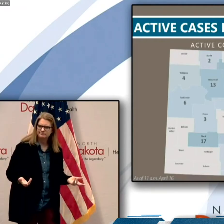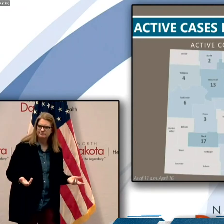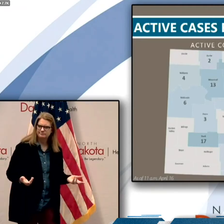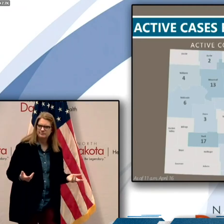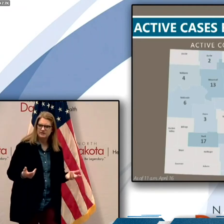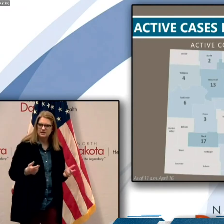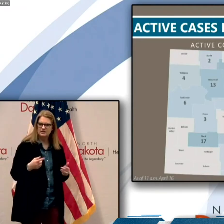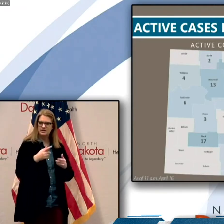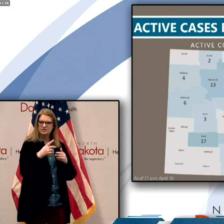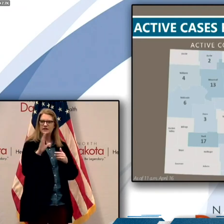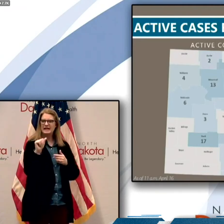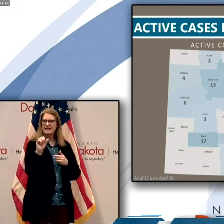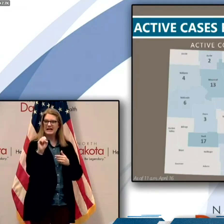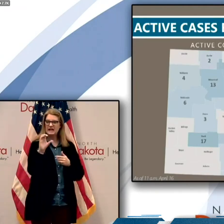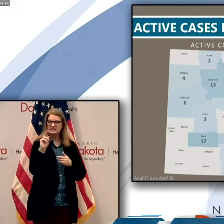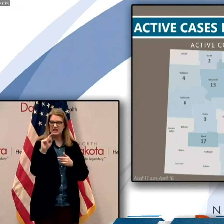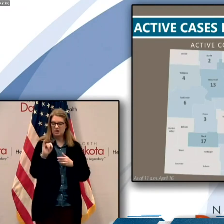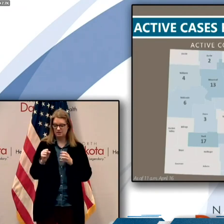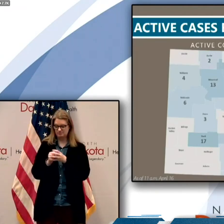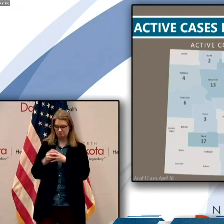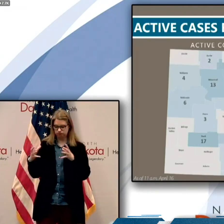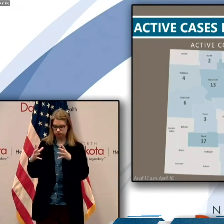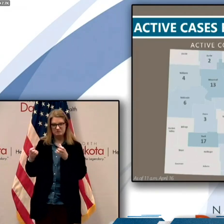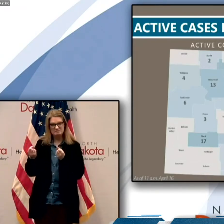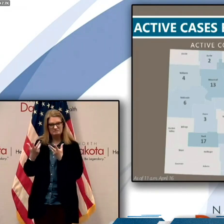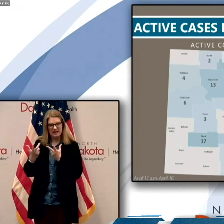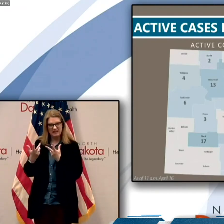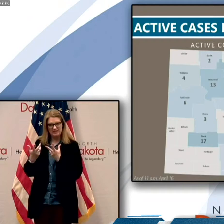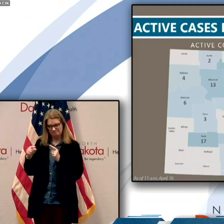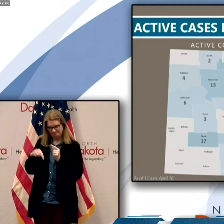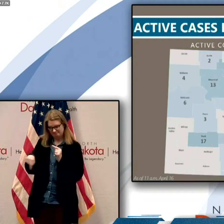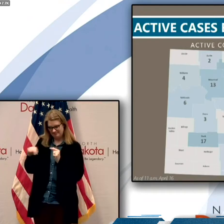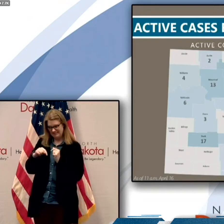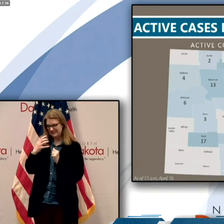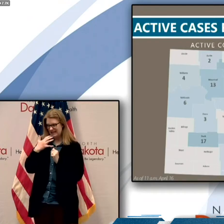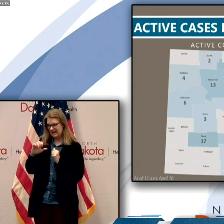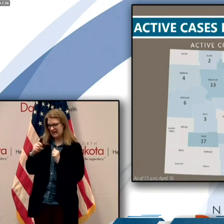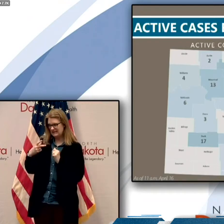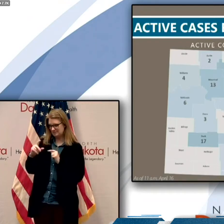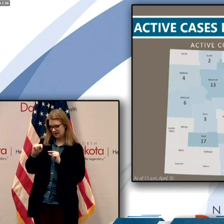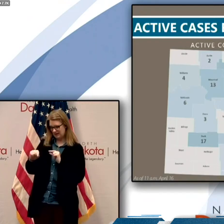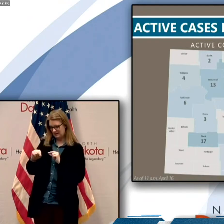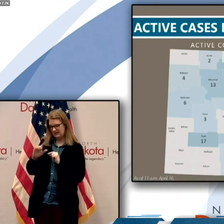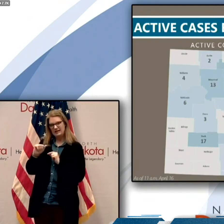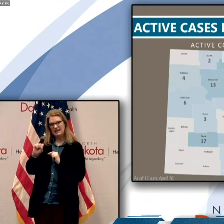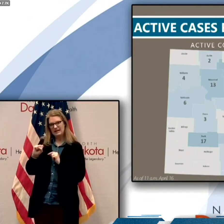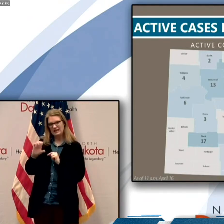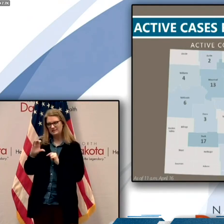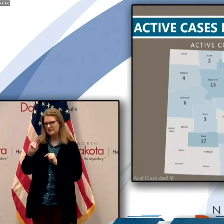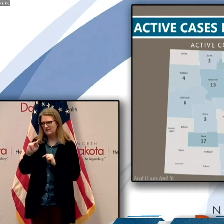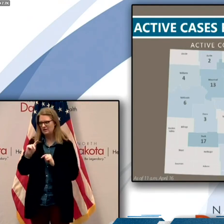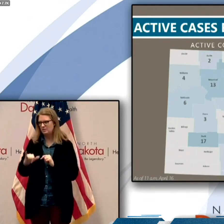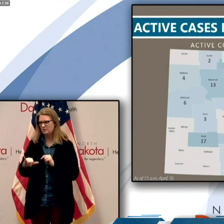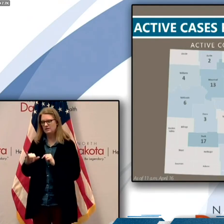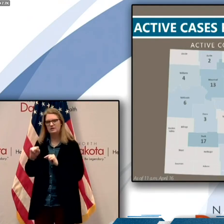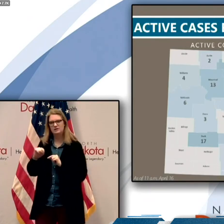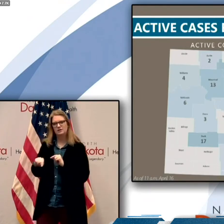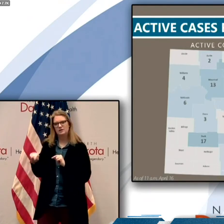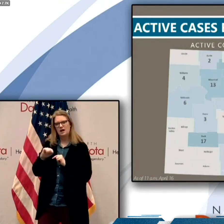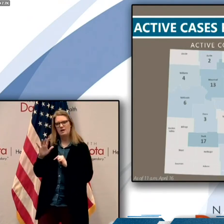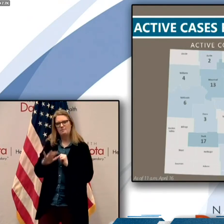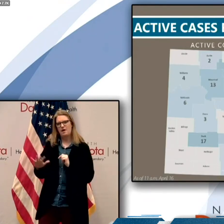considered a hot spot in Cass County because we have the most number of cases at 87. In Cass County, there are also